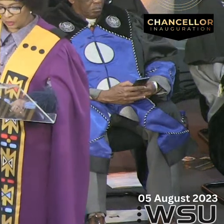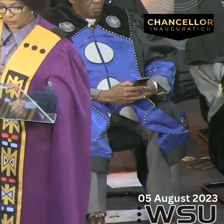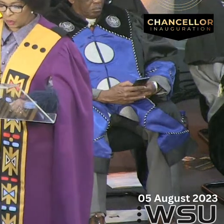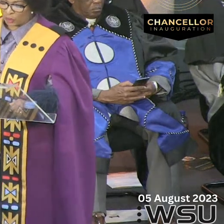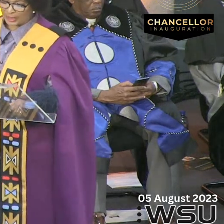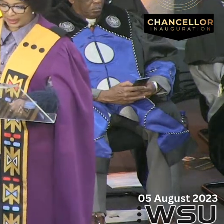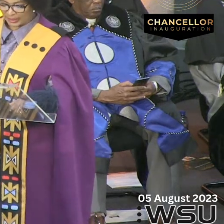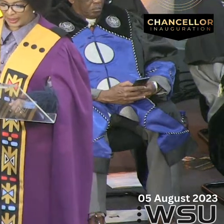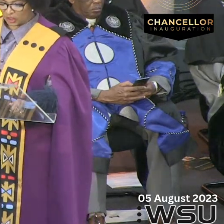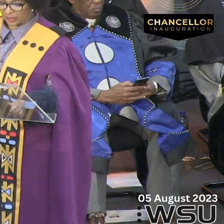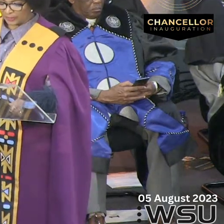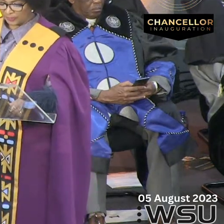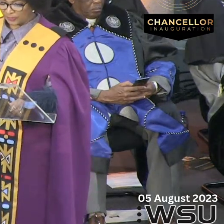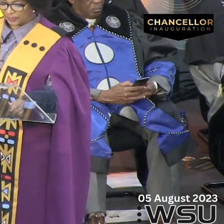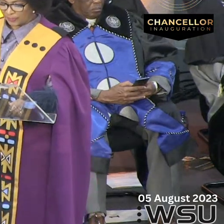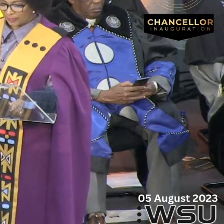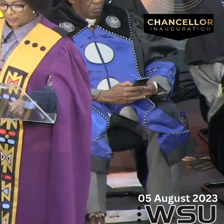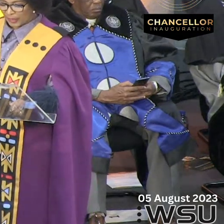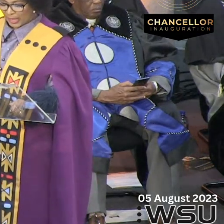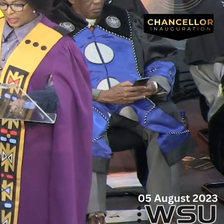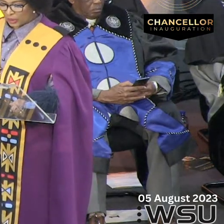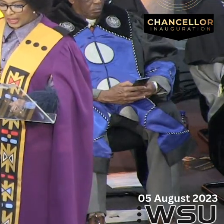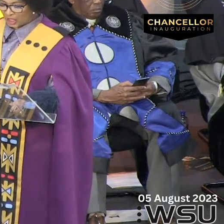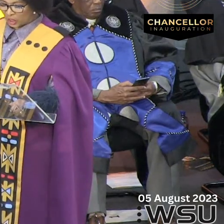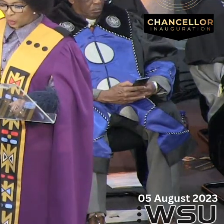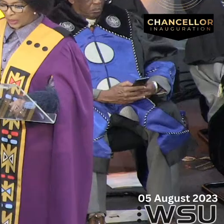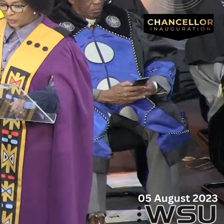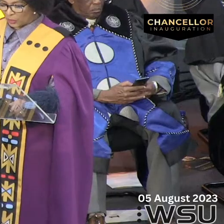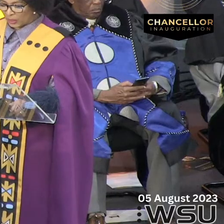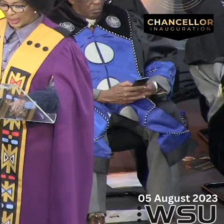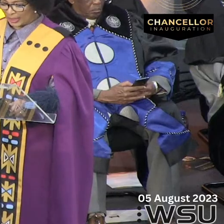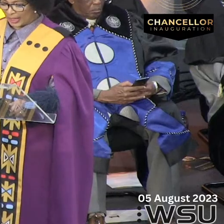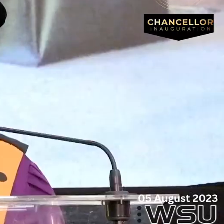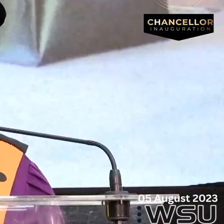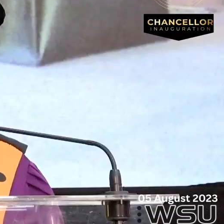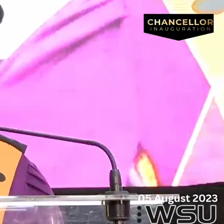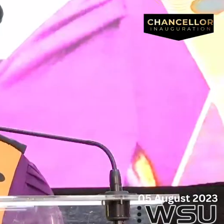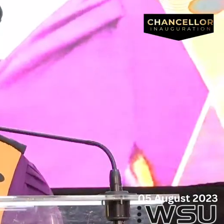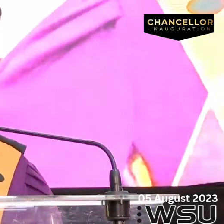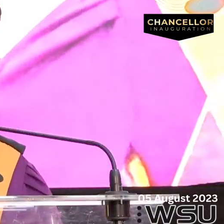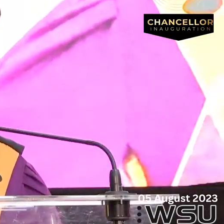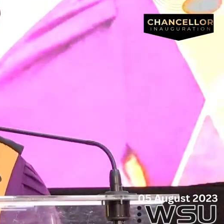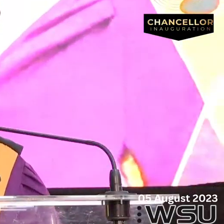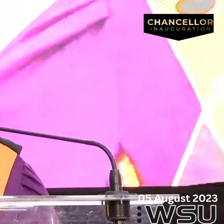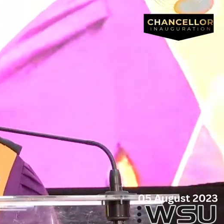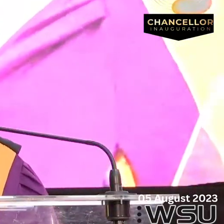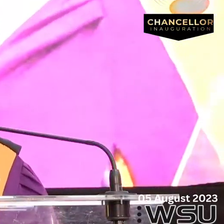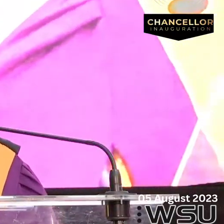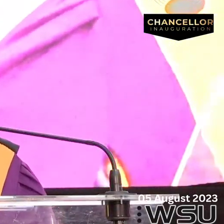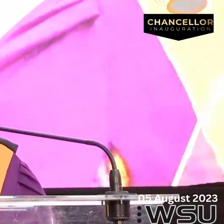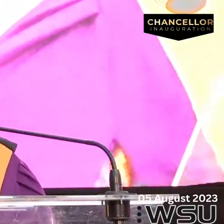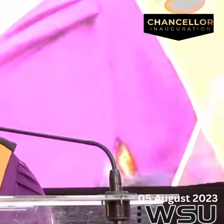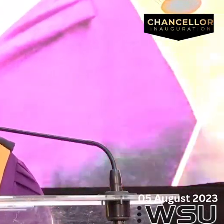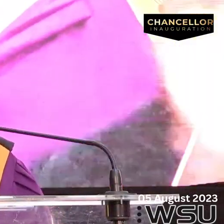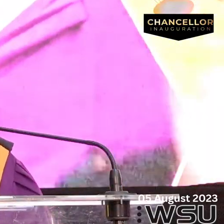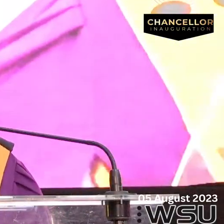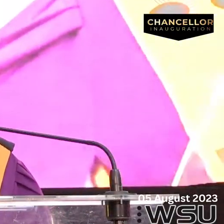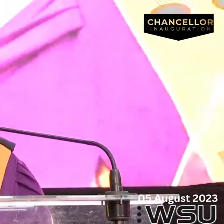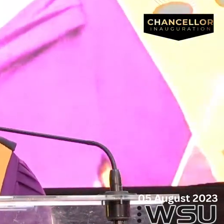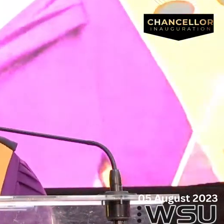the end of colonialization. Education is one of those areas that need change. There's been a big